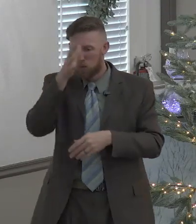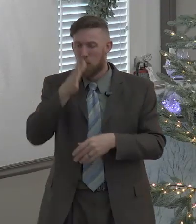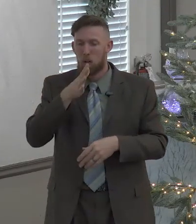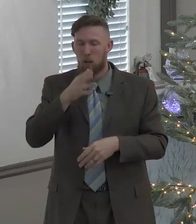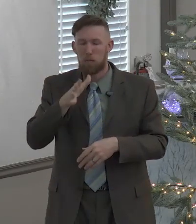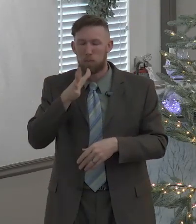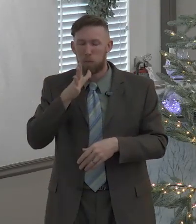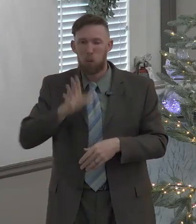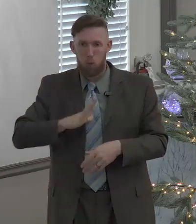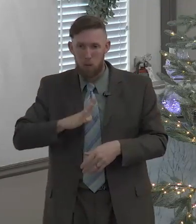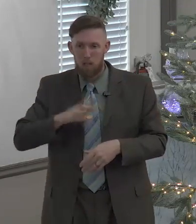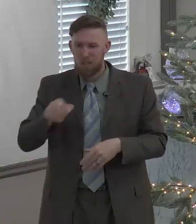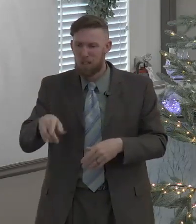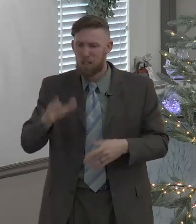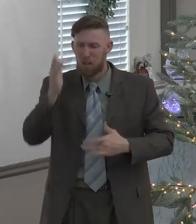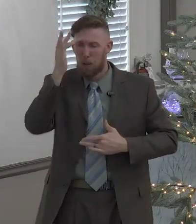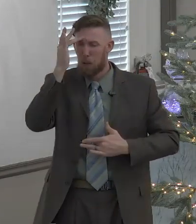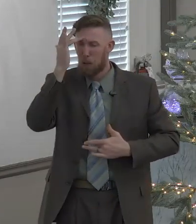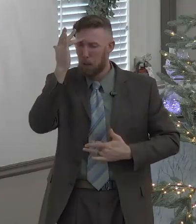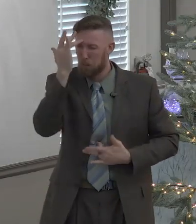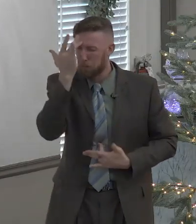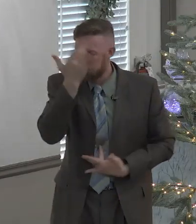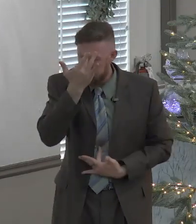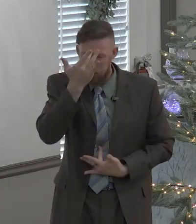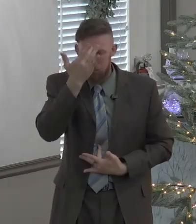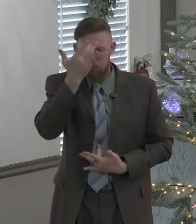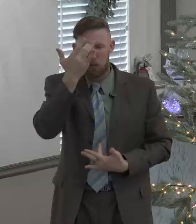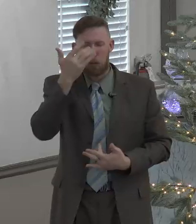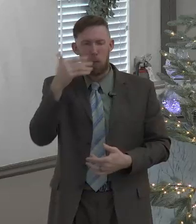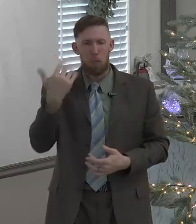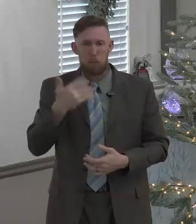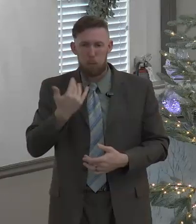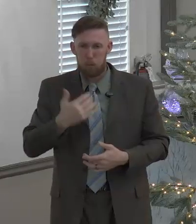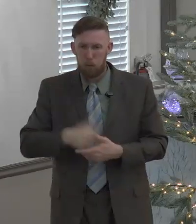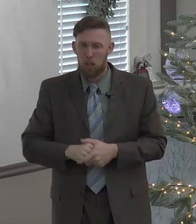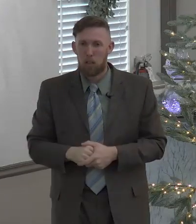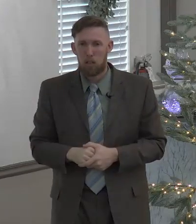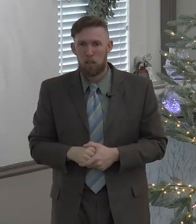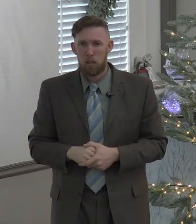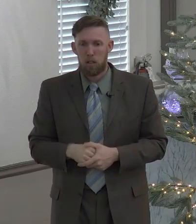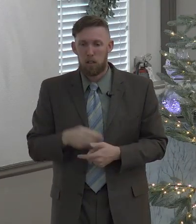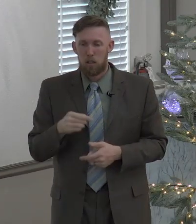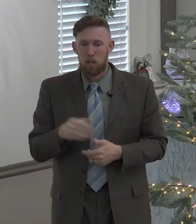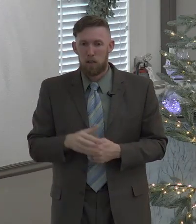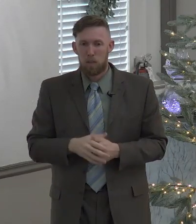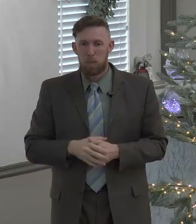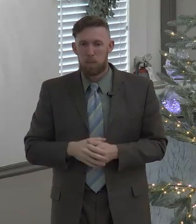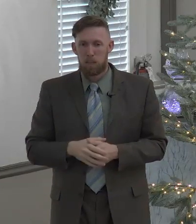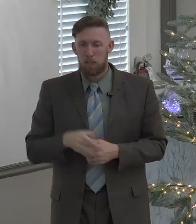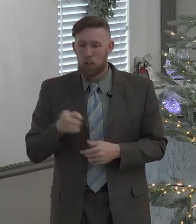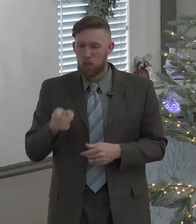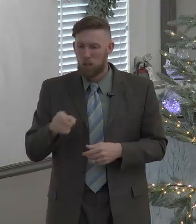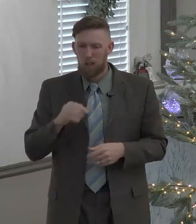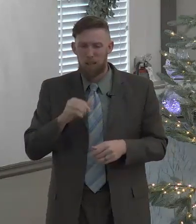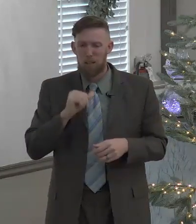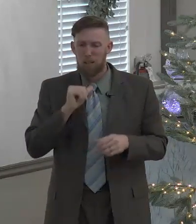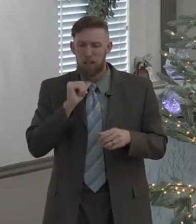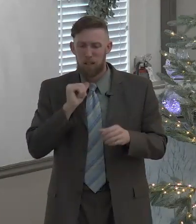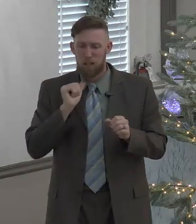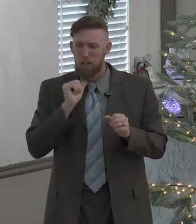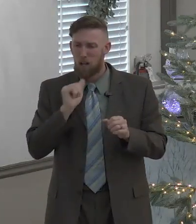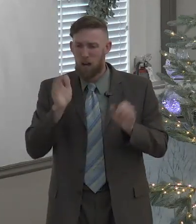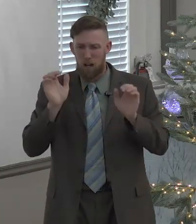And I'll tell you, there's all kinds of folks that are suffering all kinds of physical needs. This woman had a